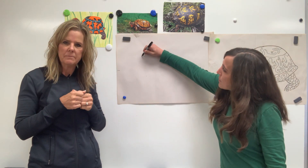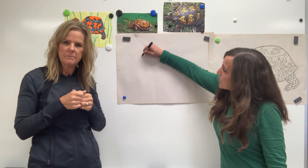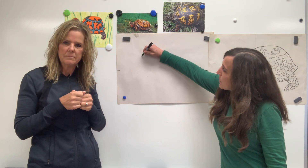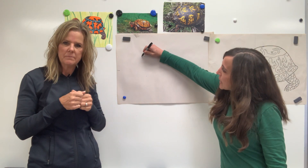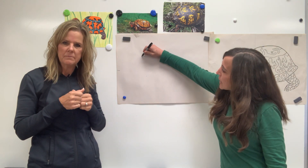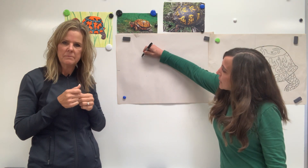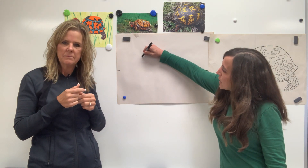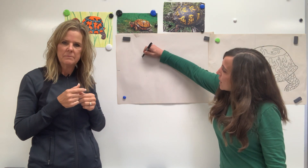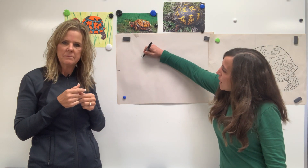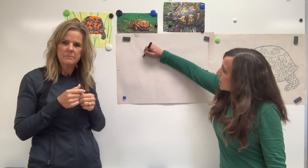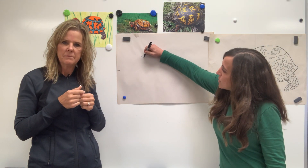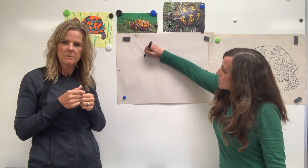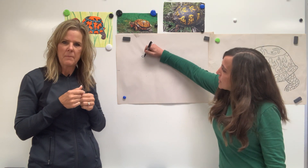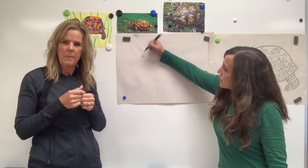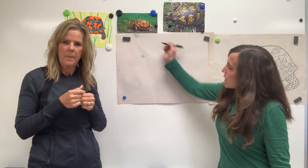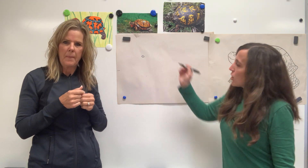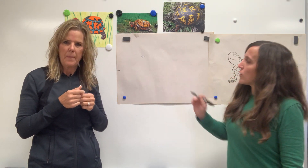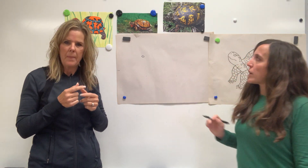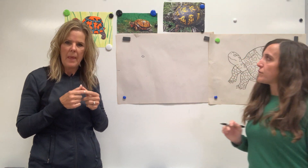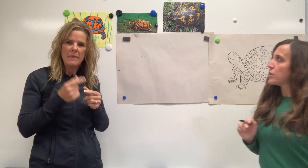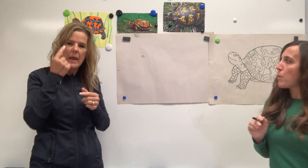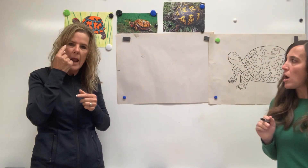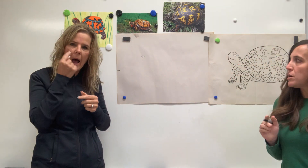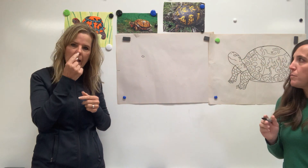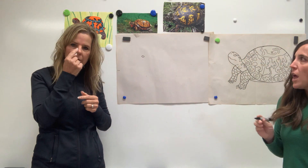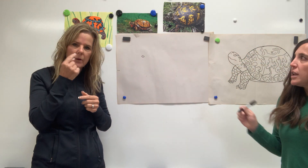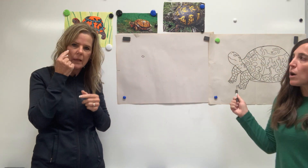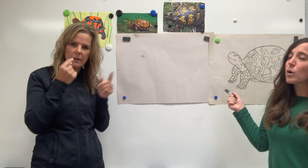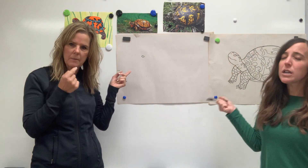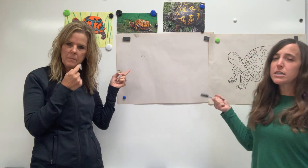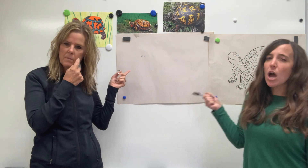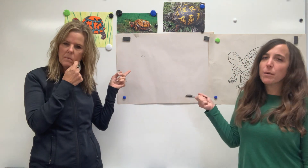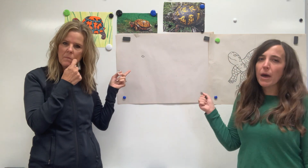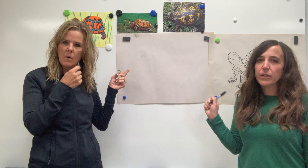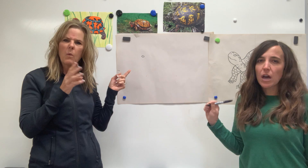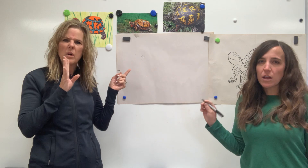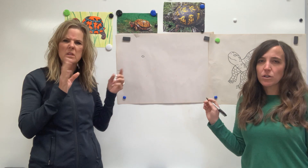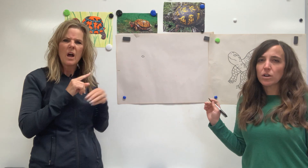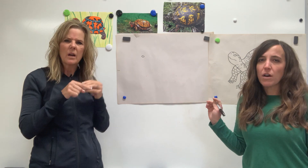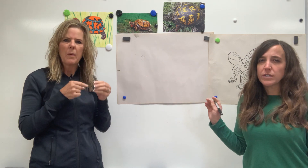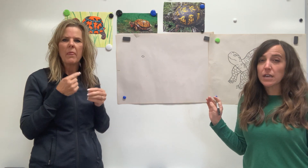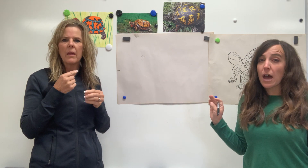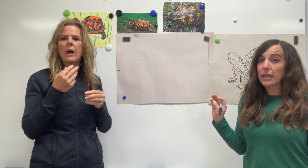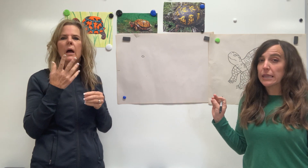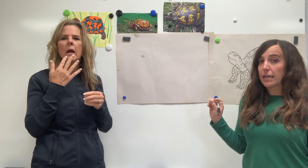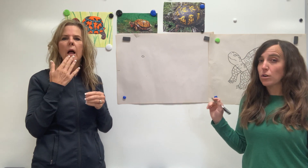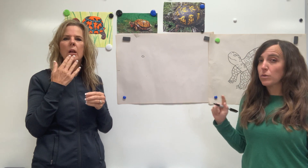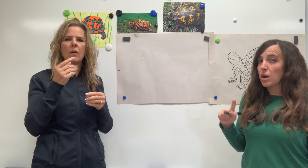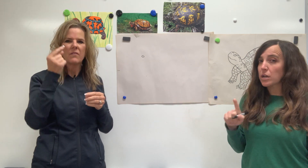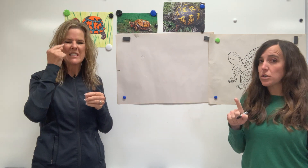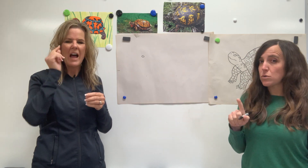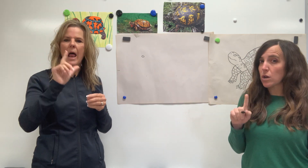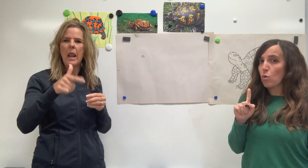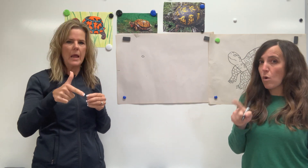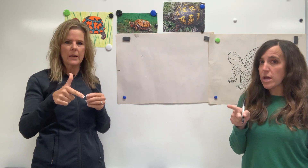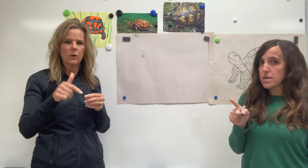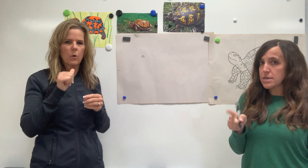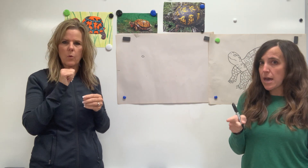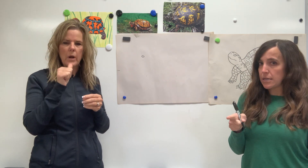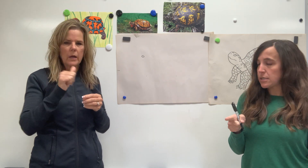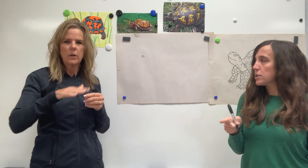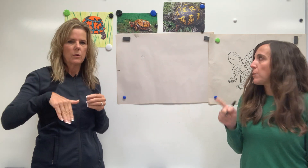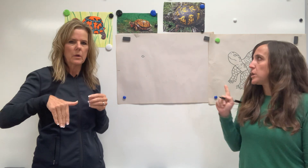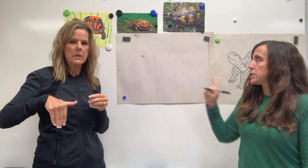Then I'm gonna make it underneath a curved line for the bottom. Now we're gonna talk about the color of his eye later. We're not gonna do it